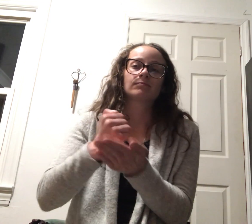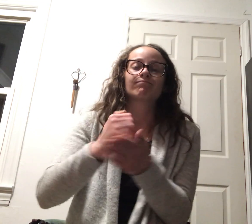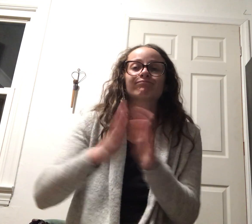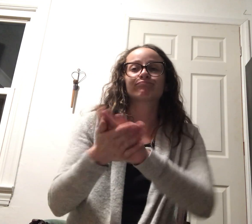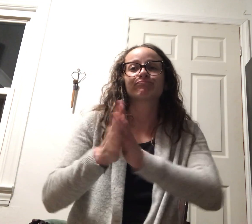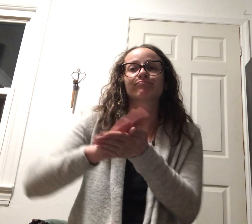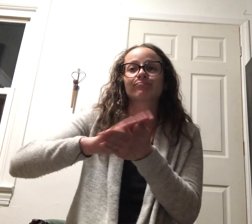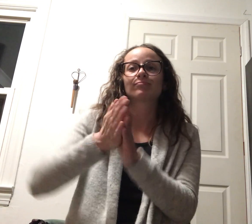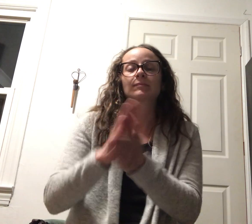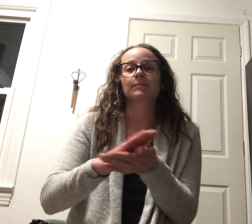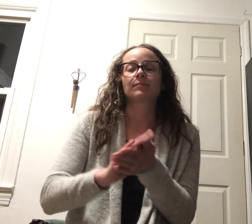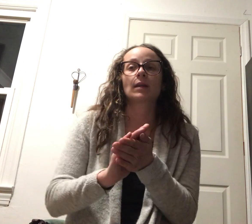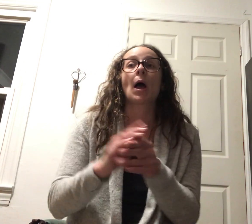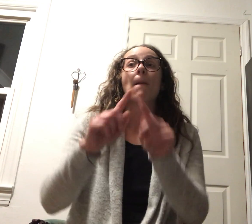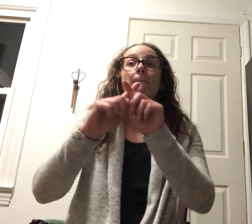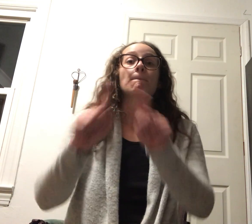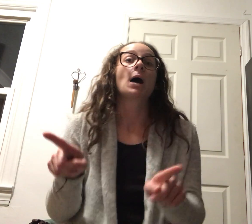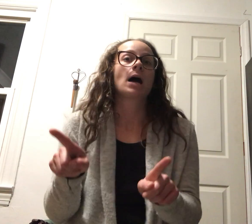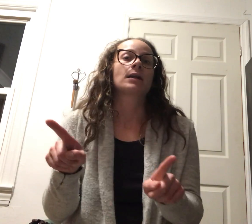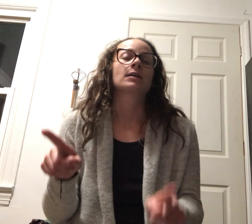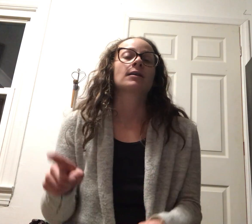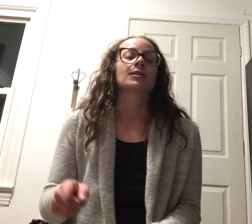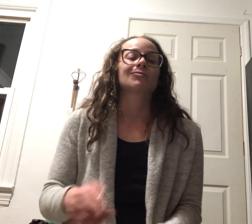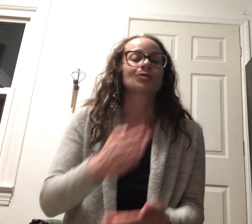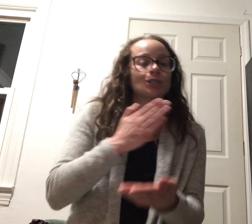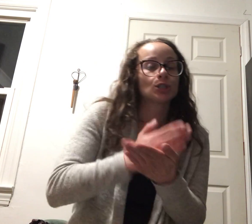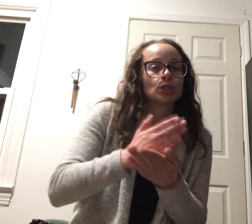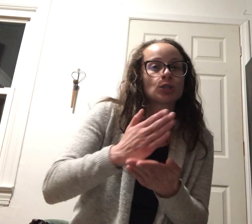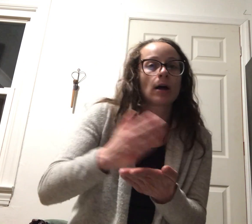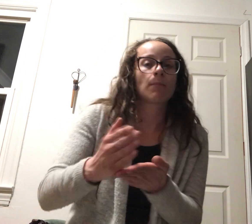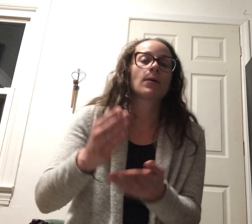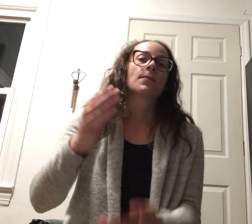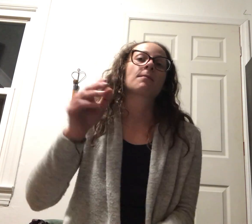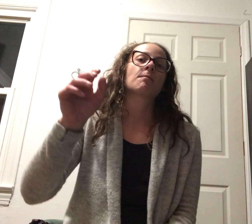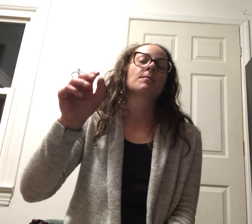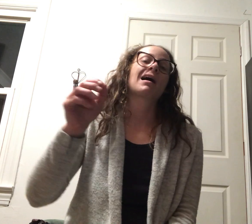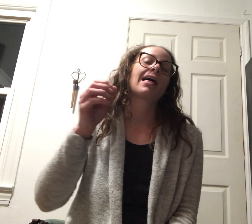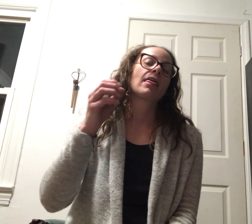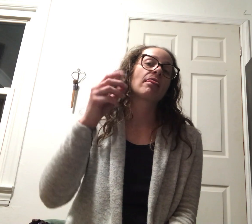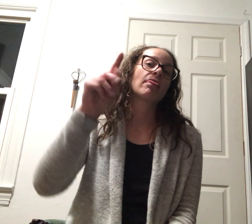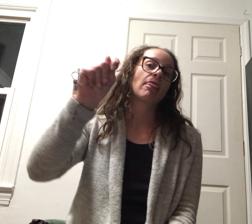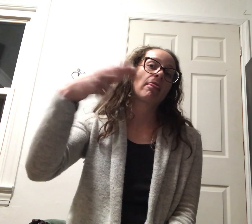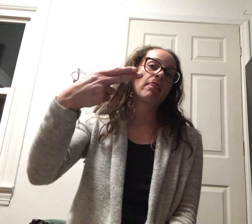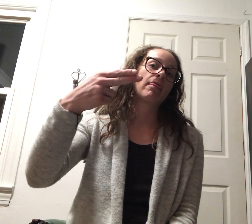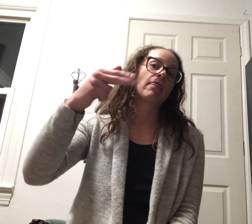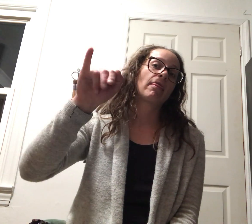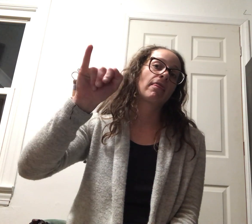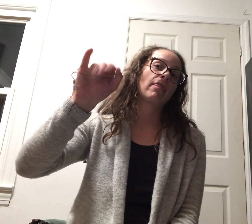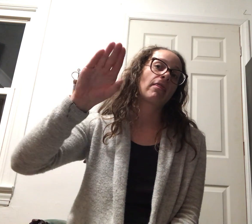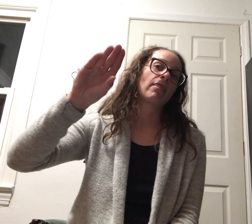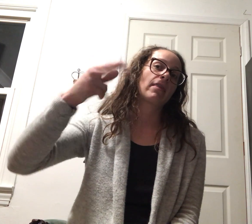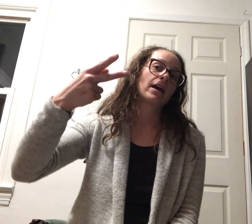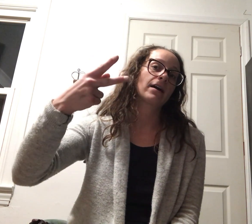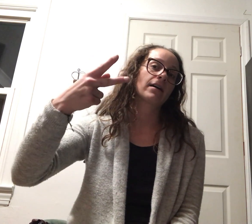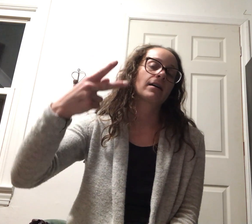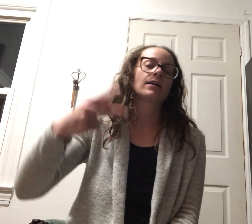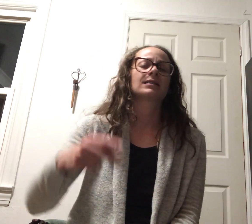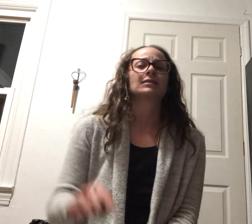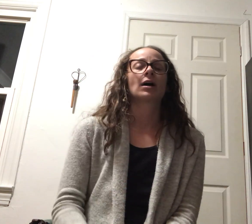You slice them a little thick. Yeah, it's about a half an inch thick.